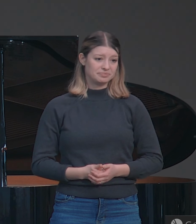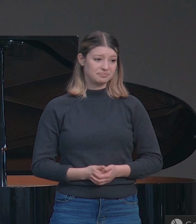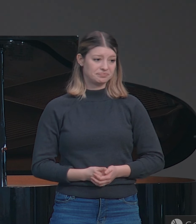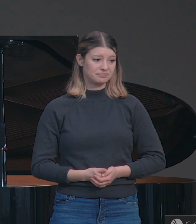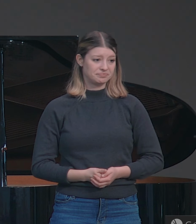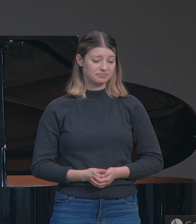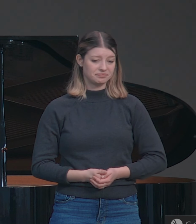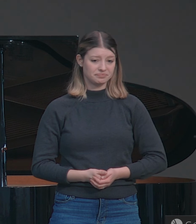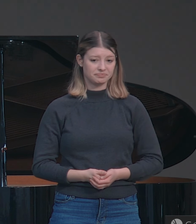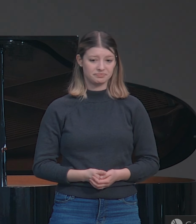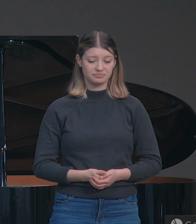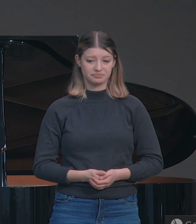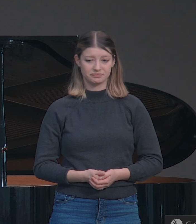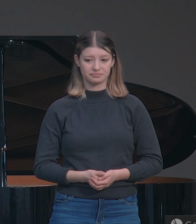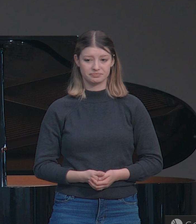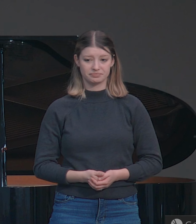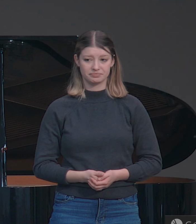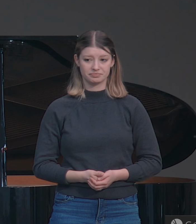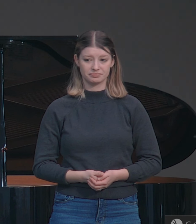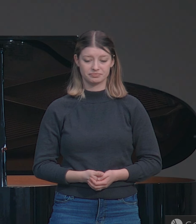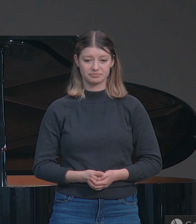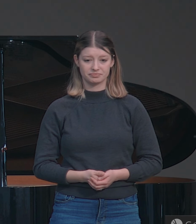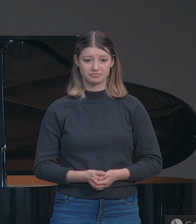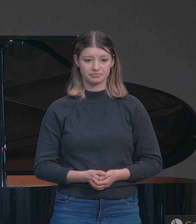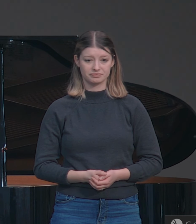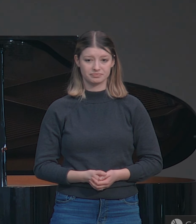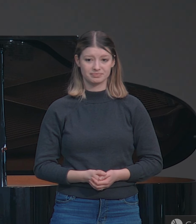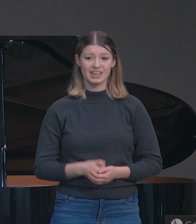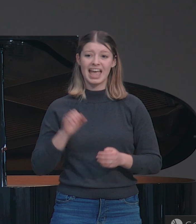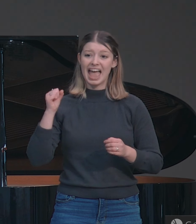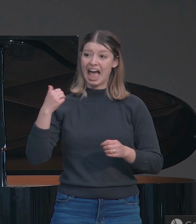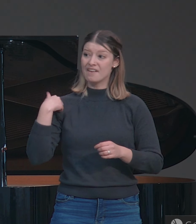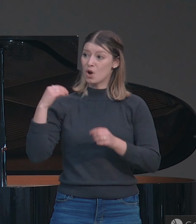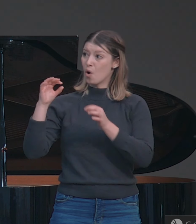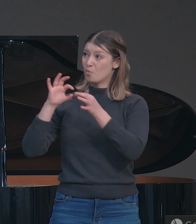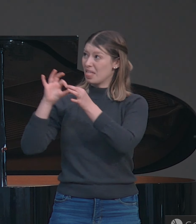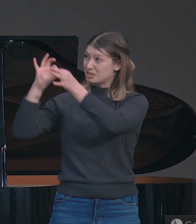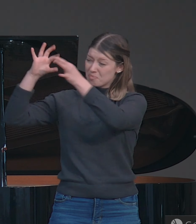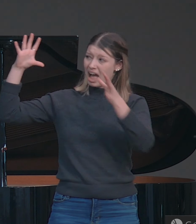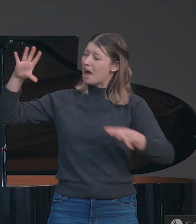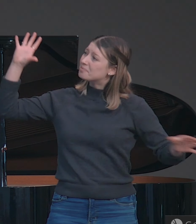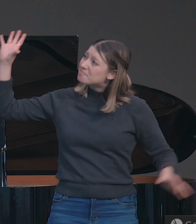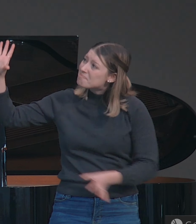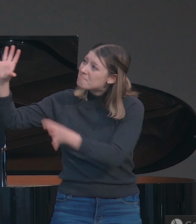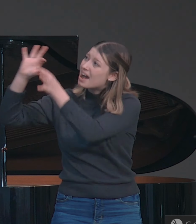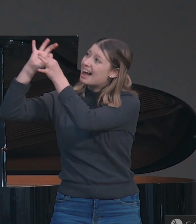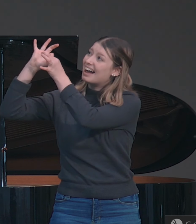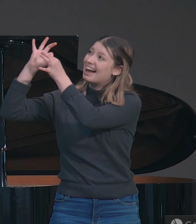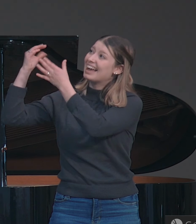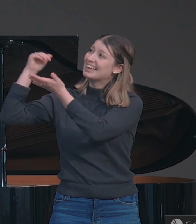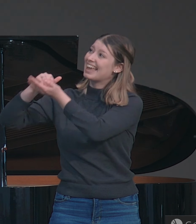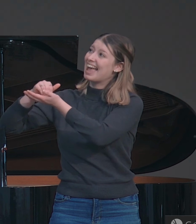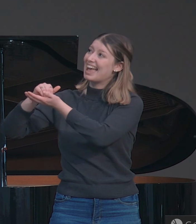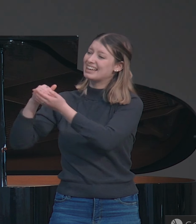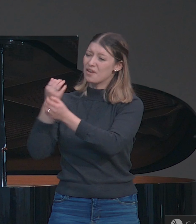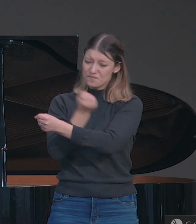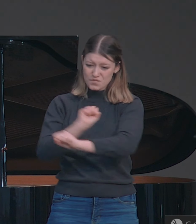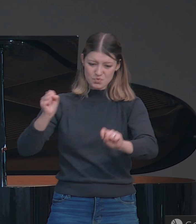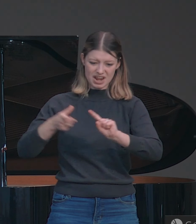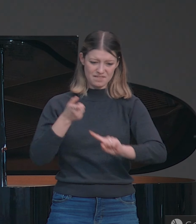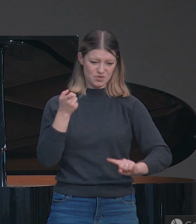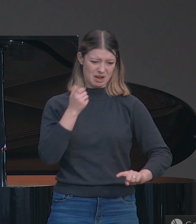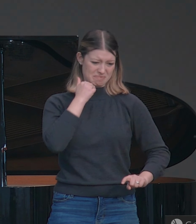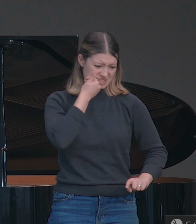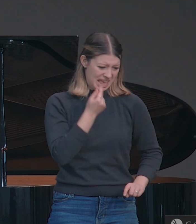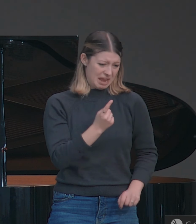Know what it is to have an unbroken relationship with God. Know what it is to be freed from